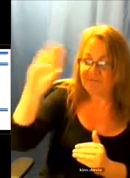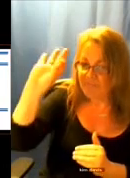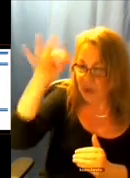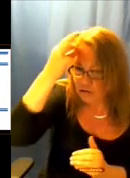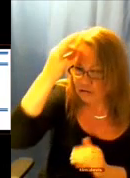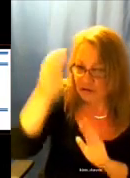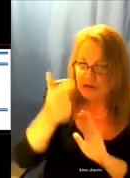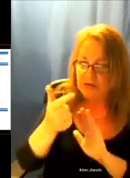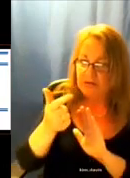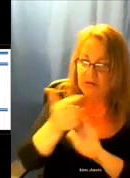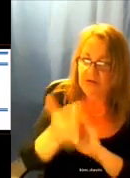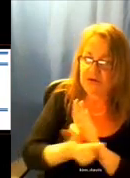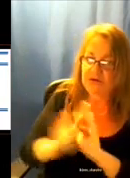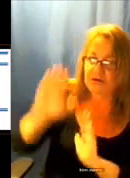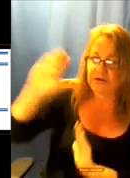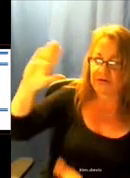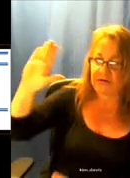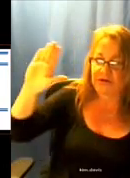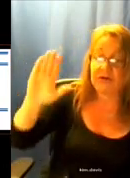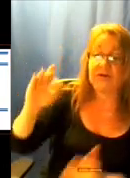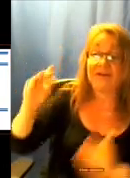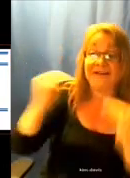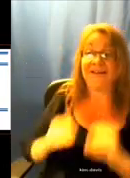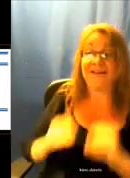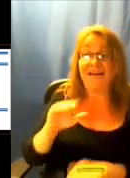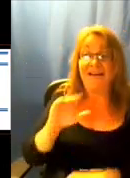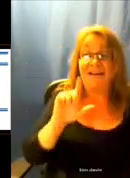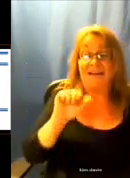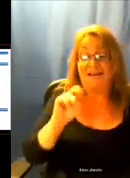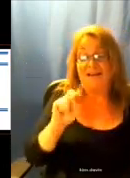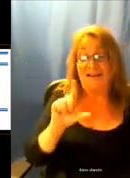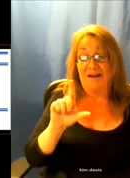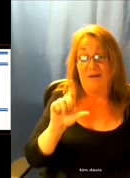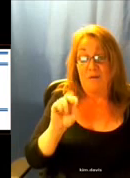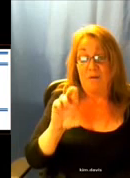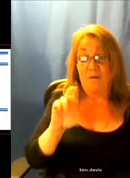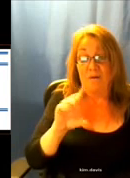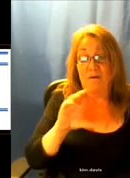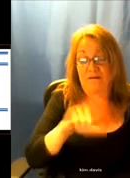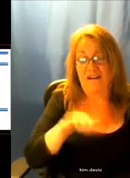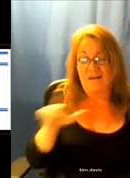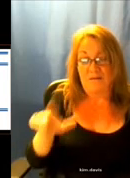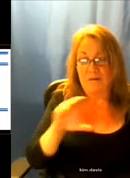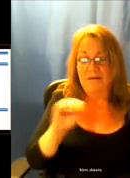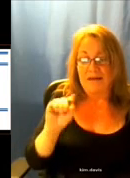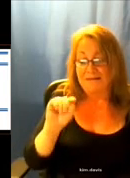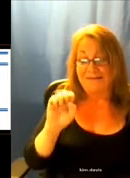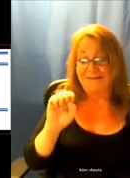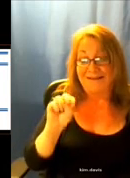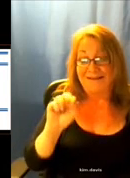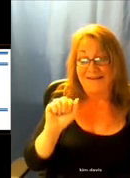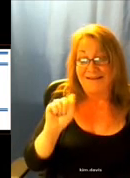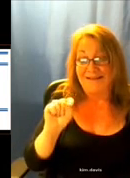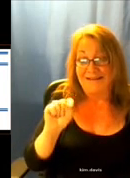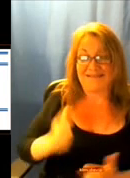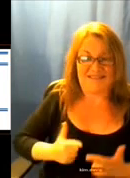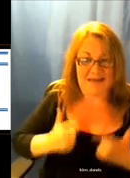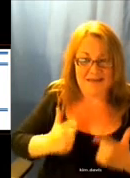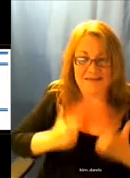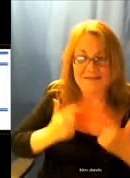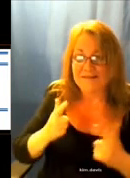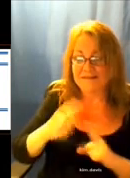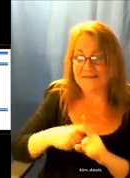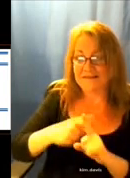And then with the Fair Housing Act, it is on the federal level legislation. The